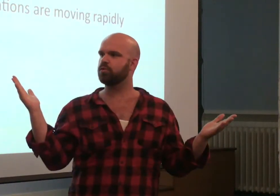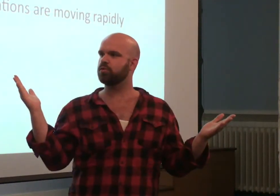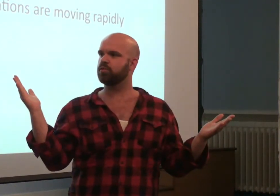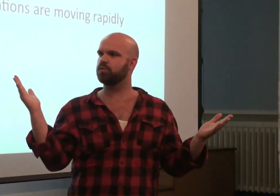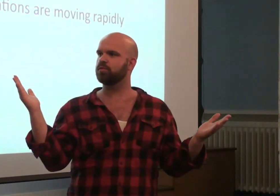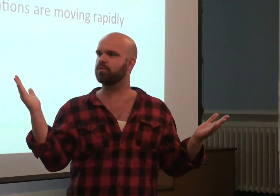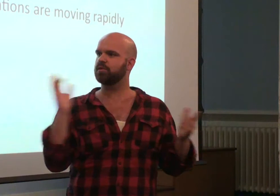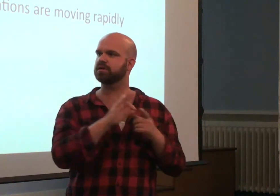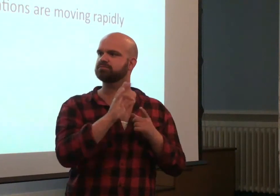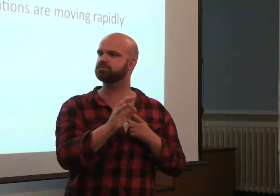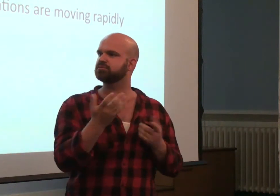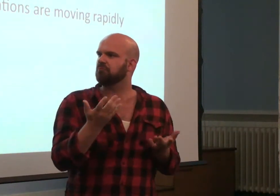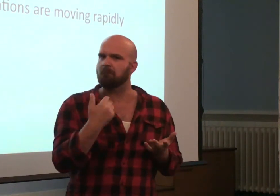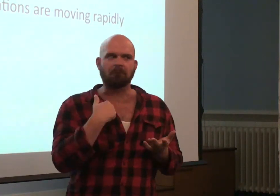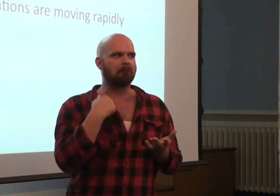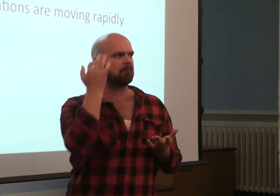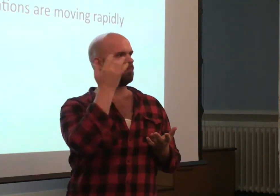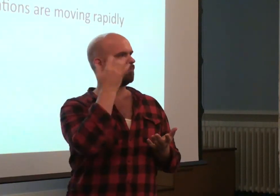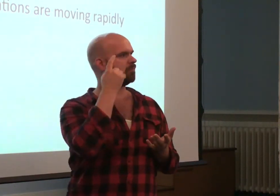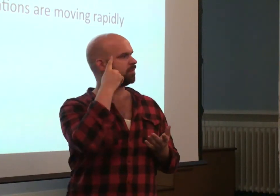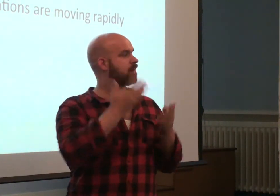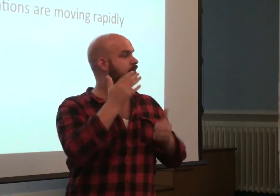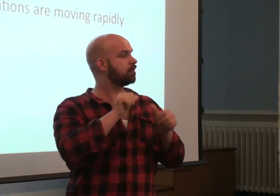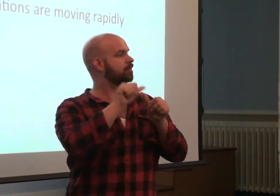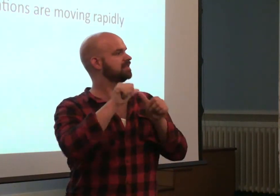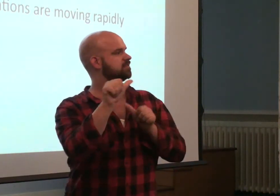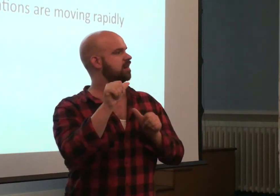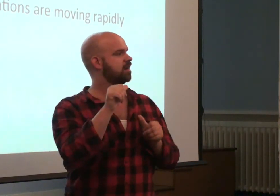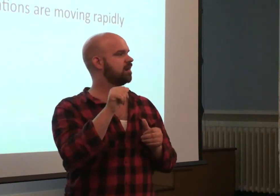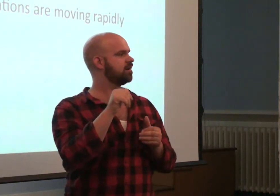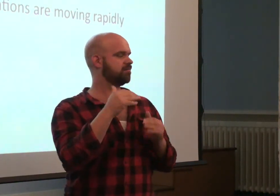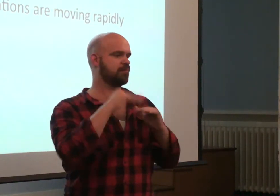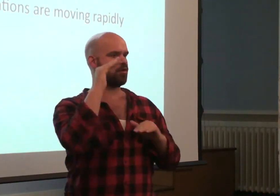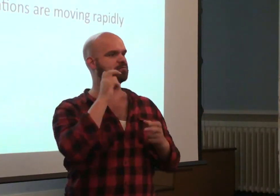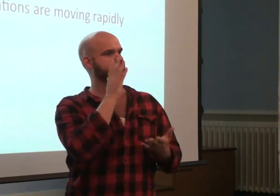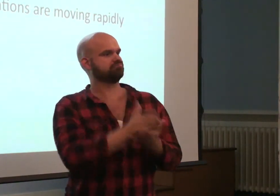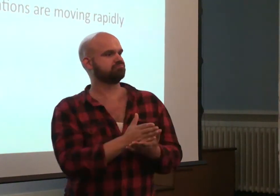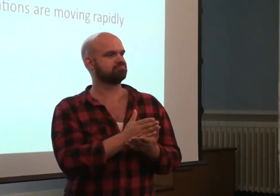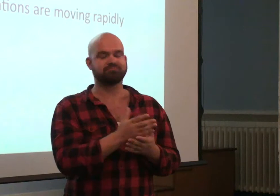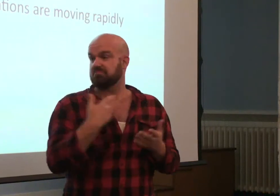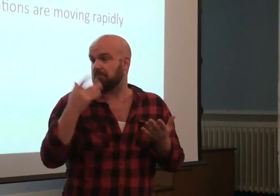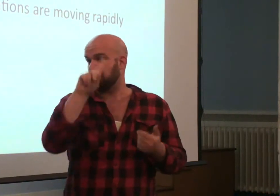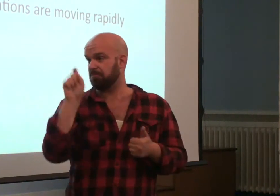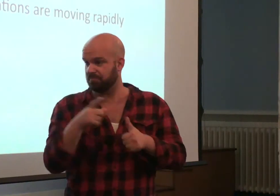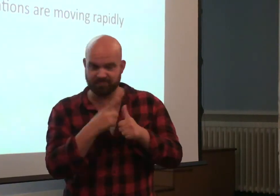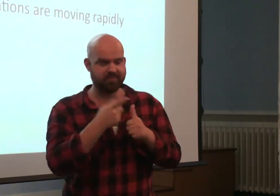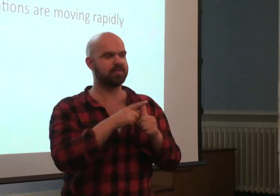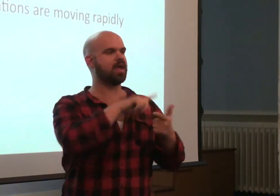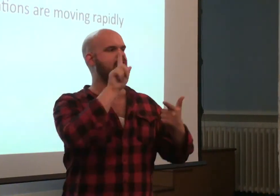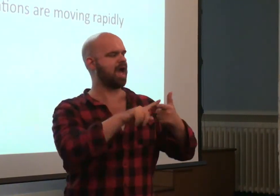why you didn't pick an interviewer that really did have no knowledge about the deaf community. You said that they did know but had to pretend that they didn't at